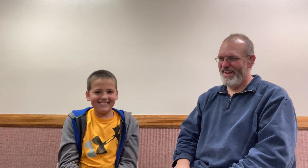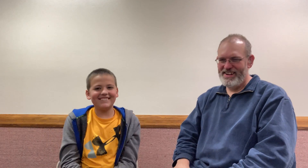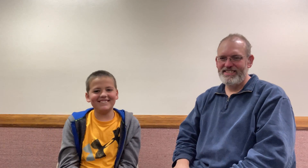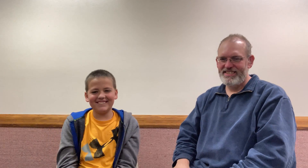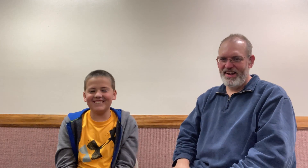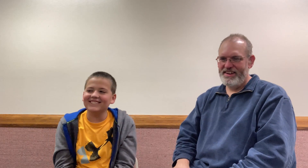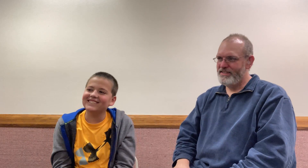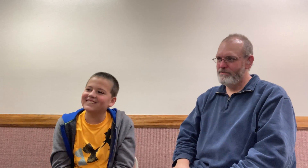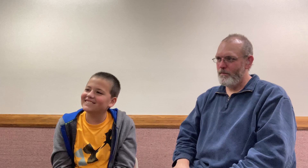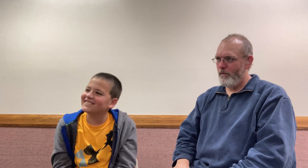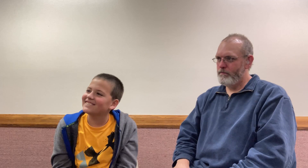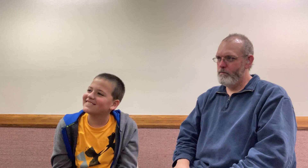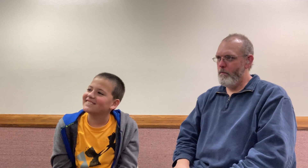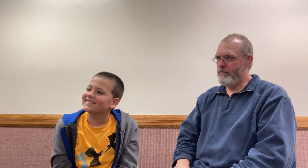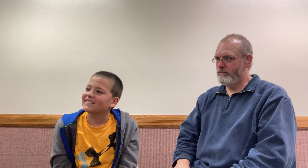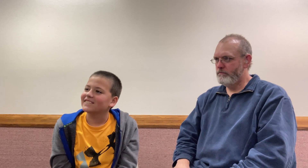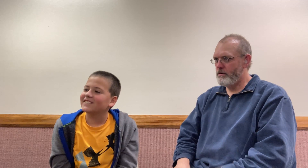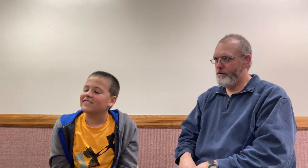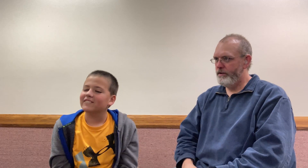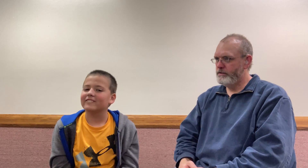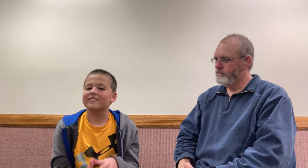Okay, what if it's a serious business meeting?